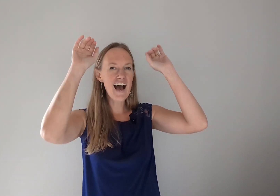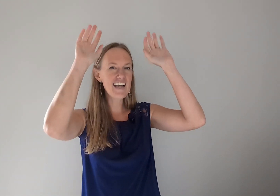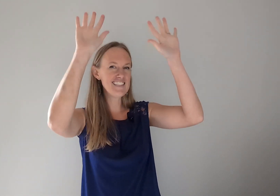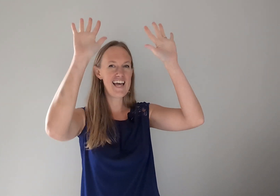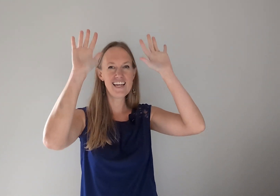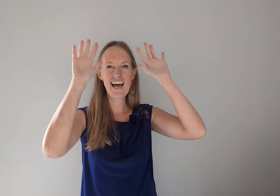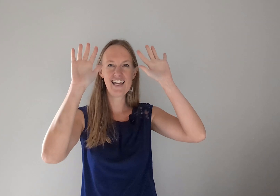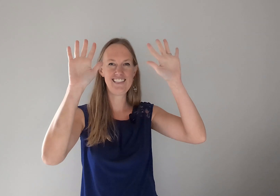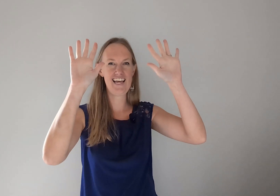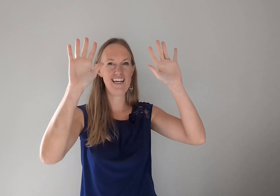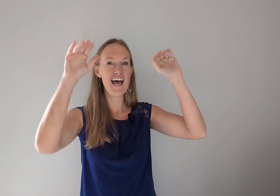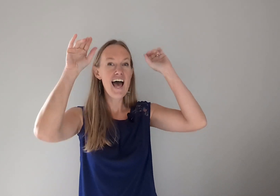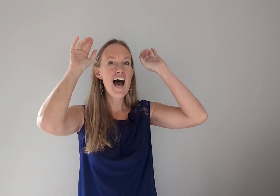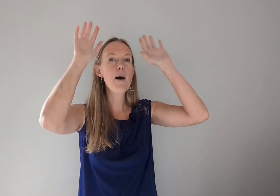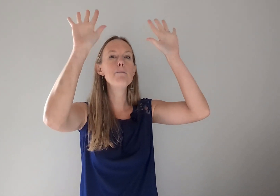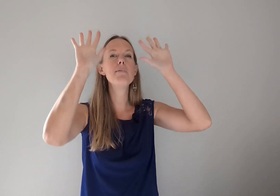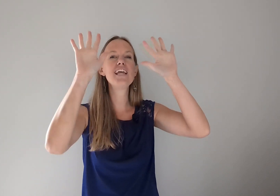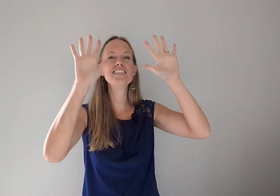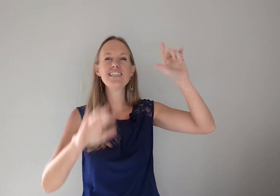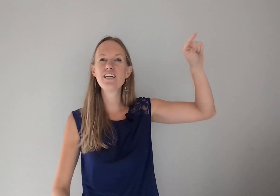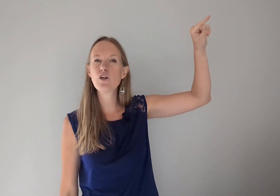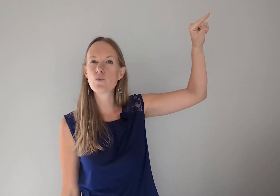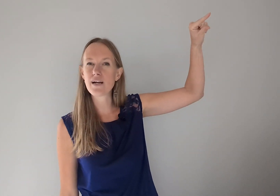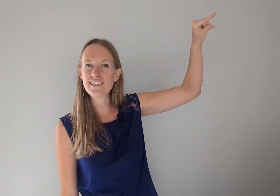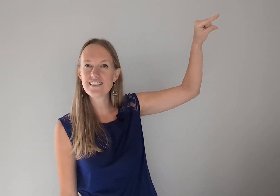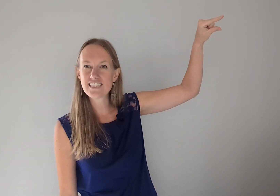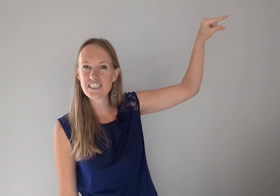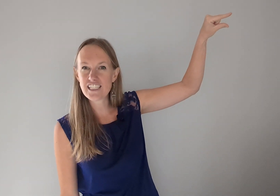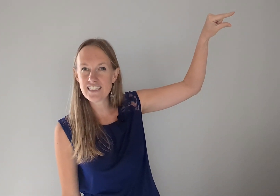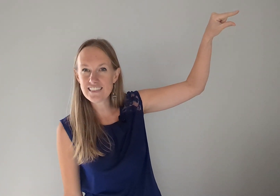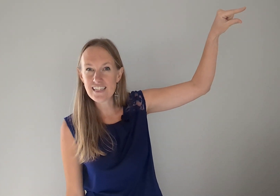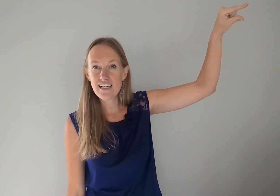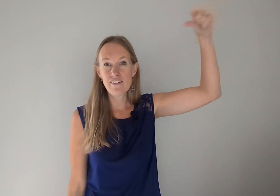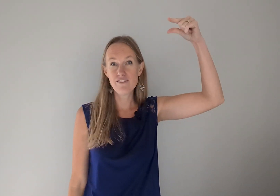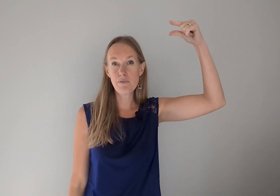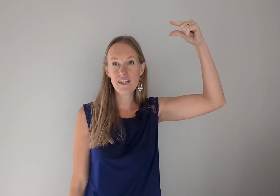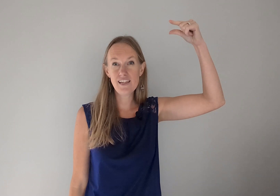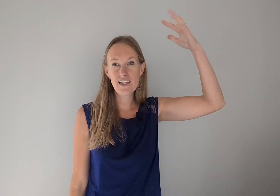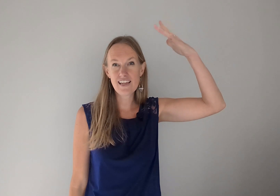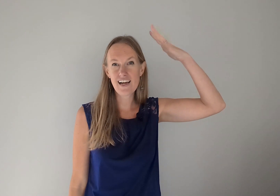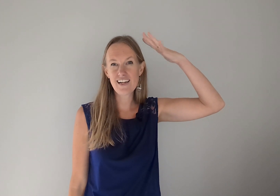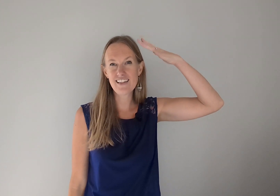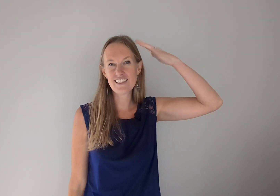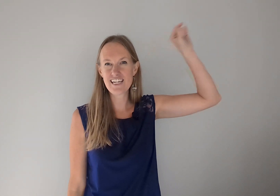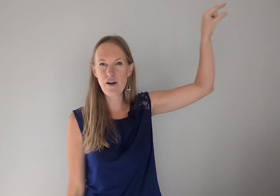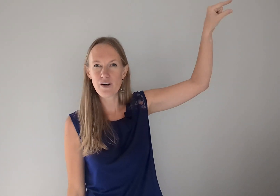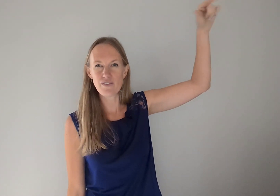High 10, high 10. Amazing Grace, G's, flip it in and then kind of let it shower over